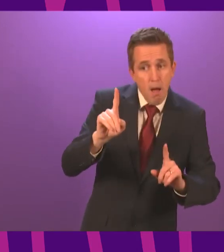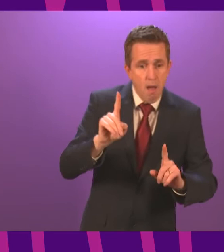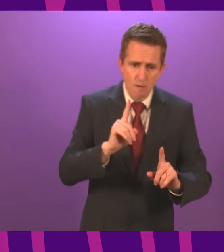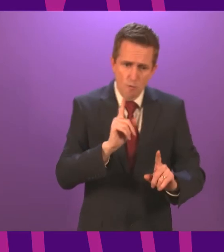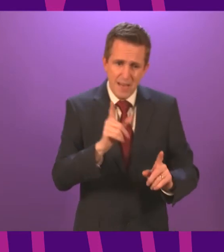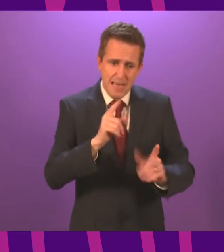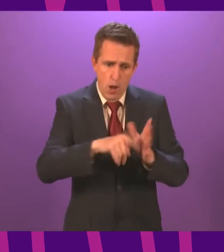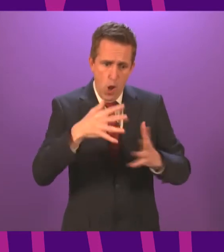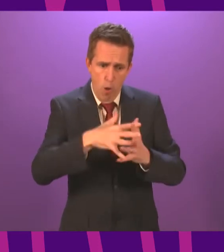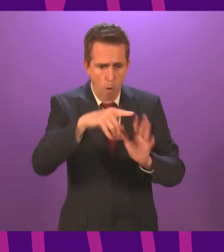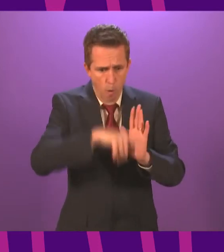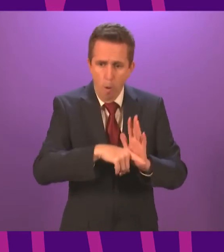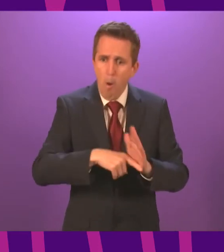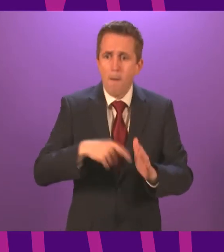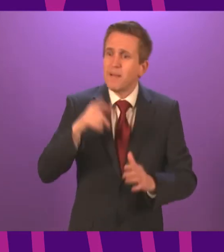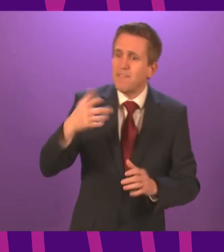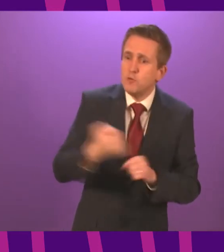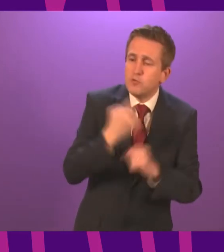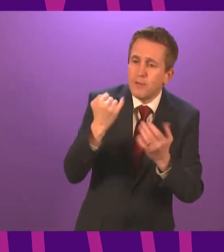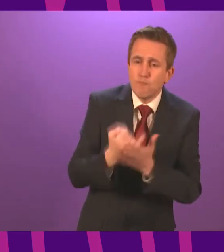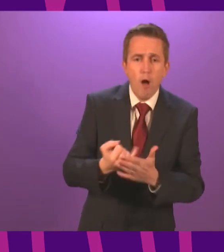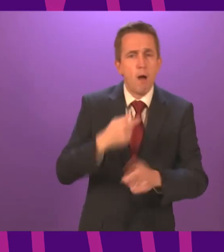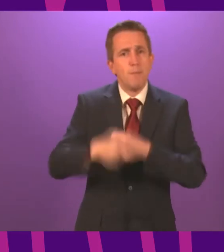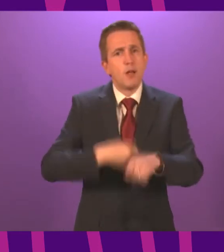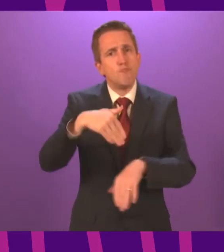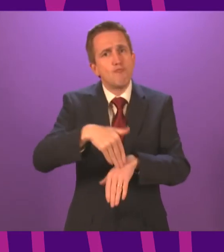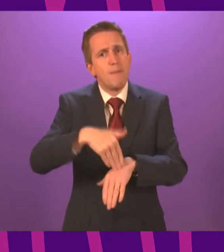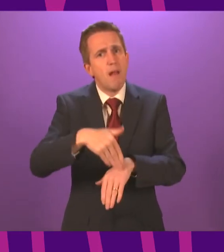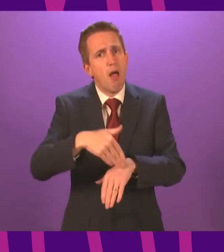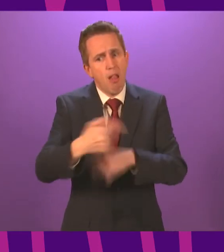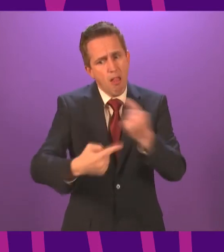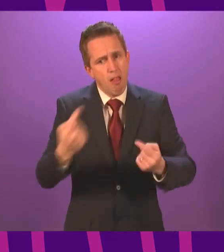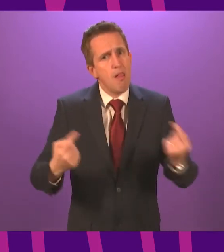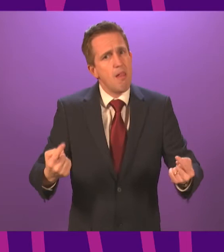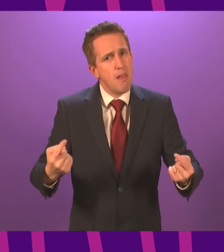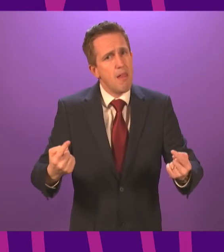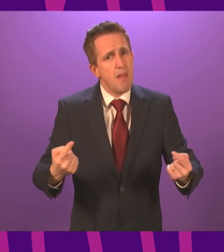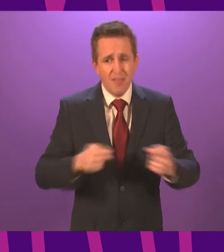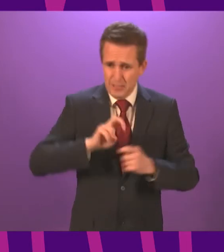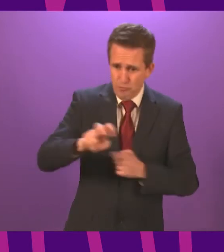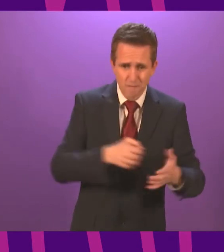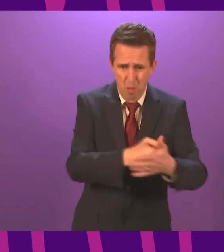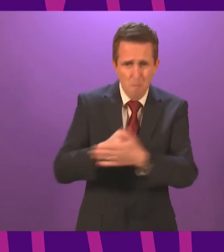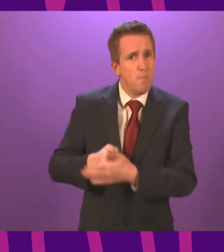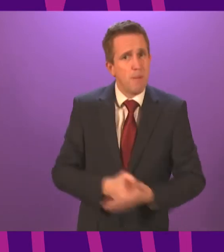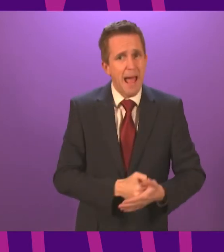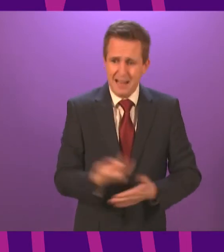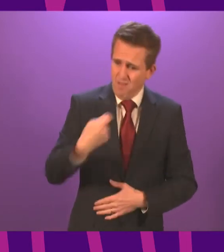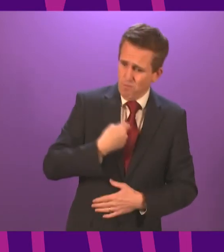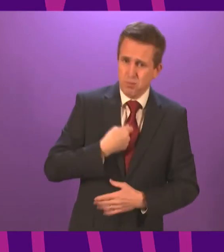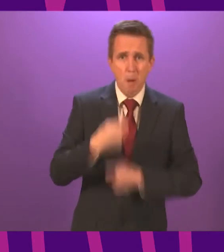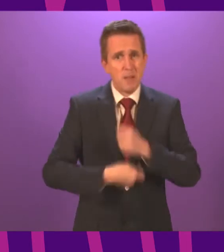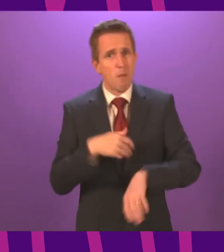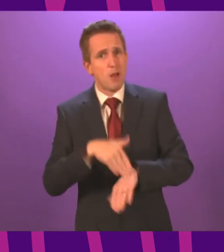criminal sanctions, then that is the problem, that you make people into criminals? And actually, these travel ban regulations